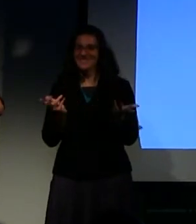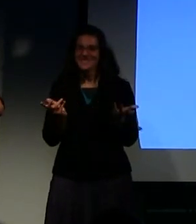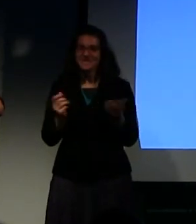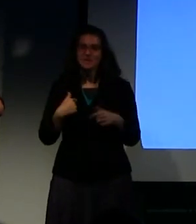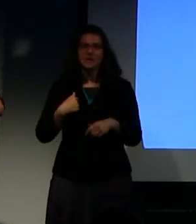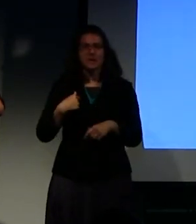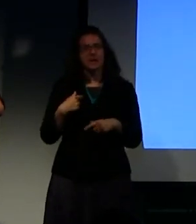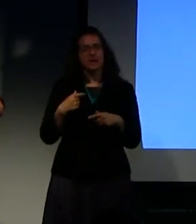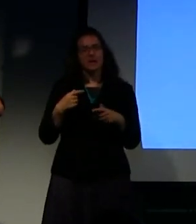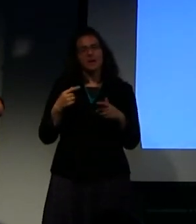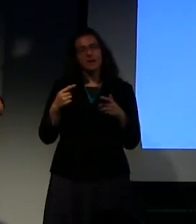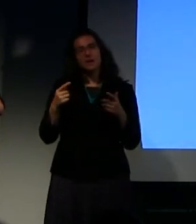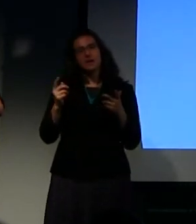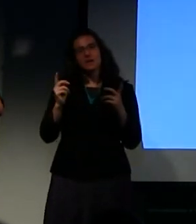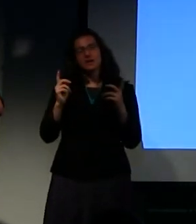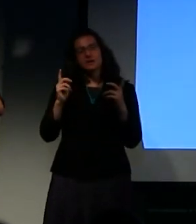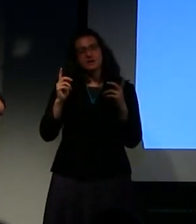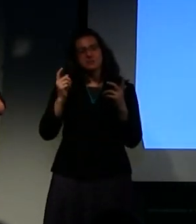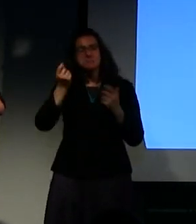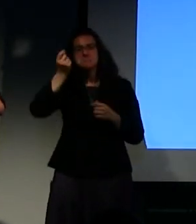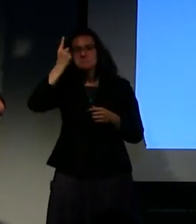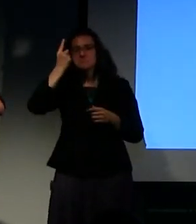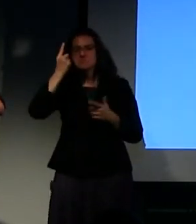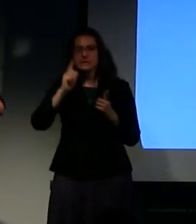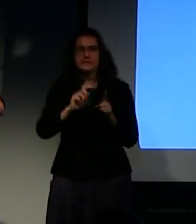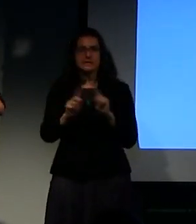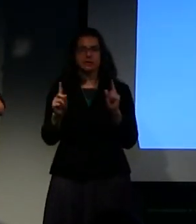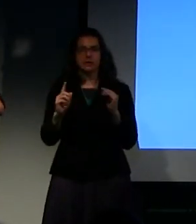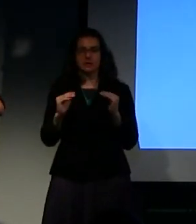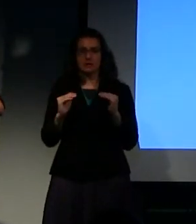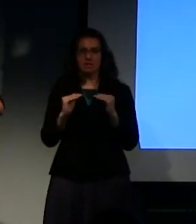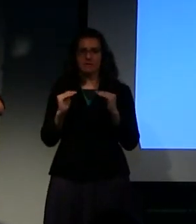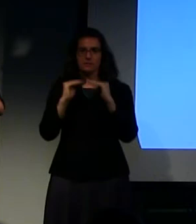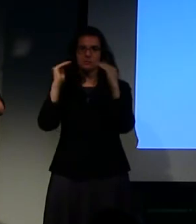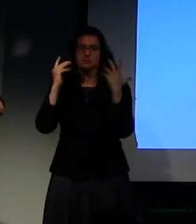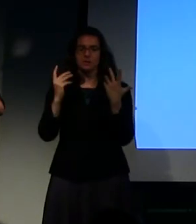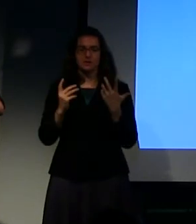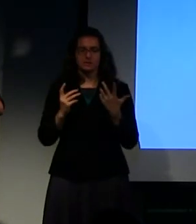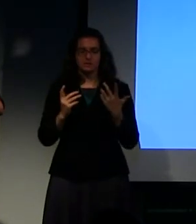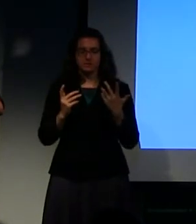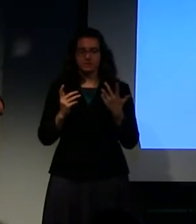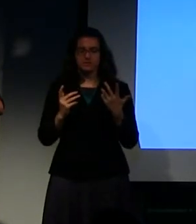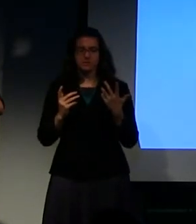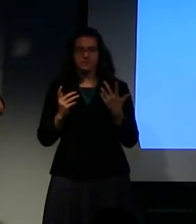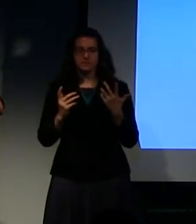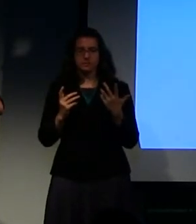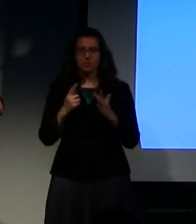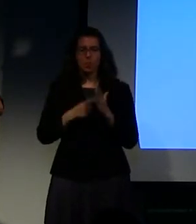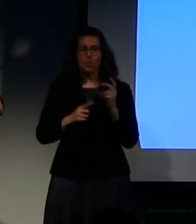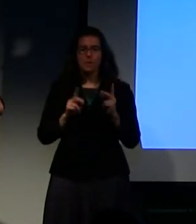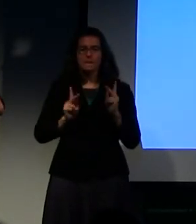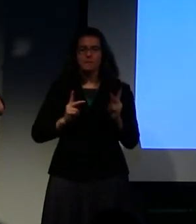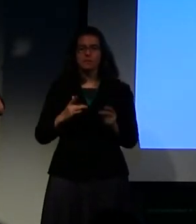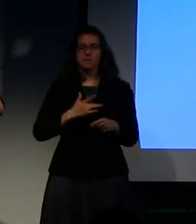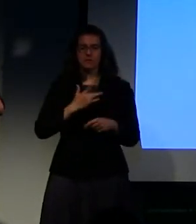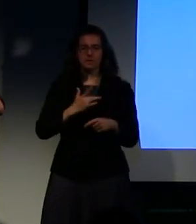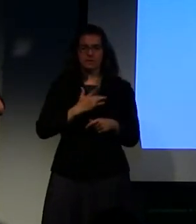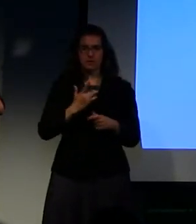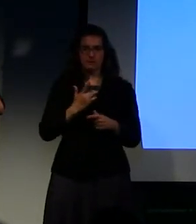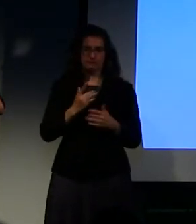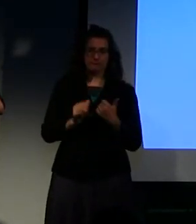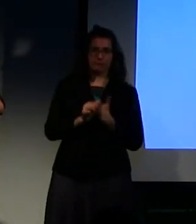there's different levels of what one may feel as threatening in some